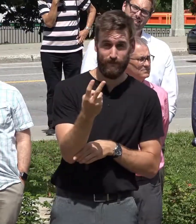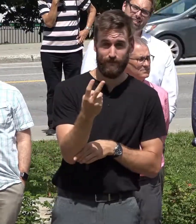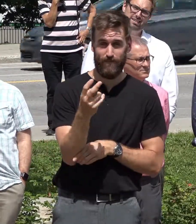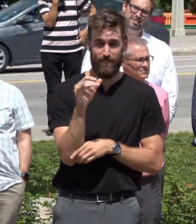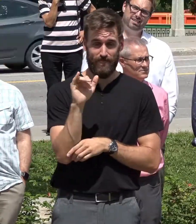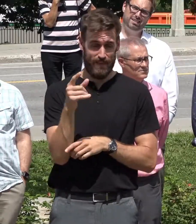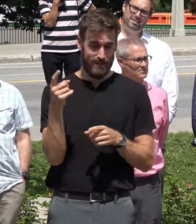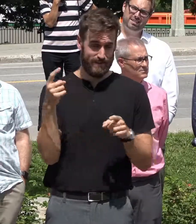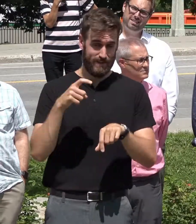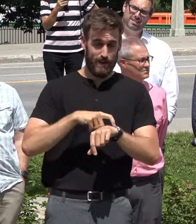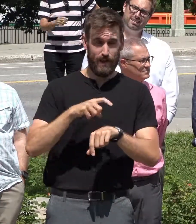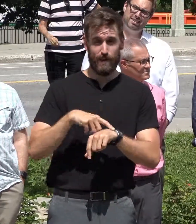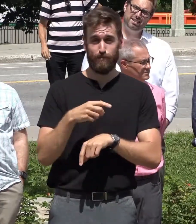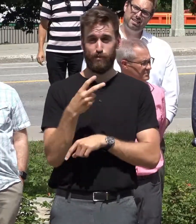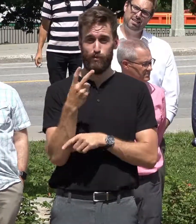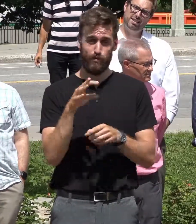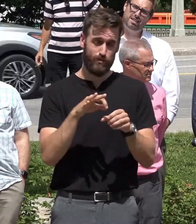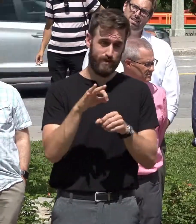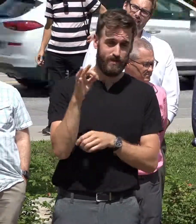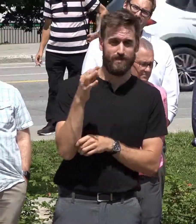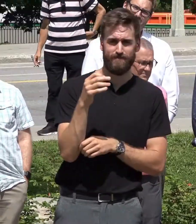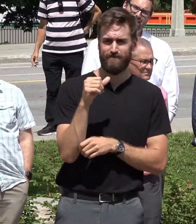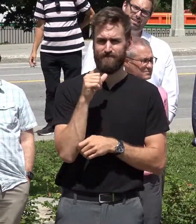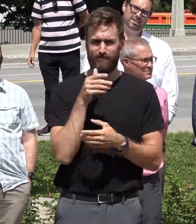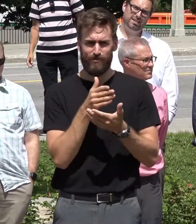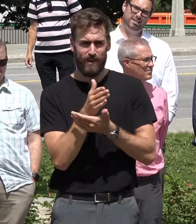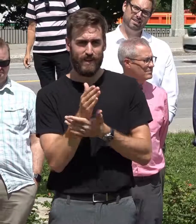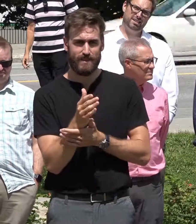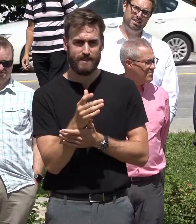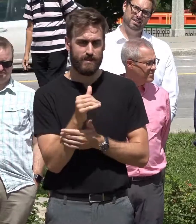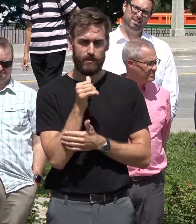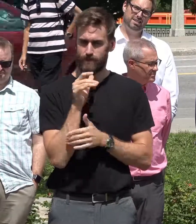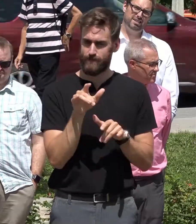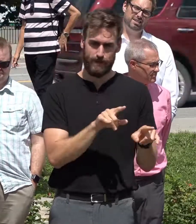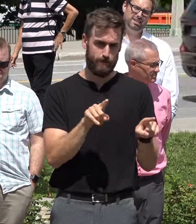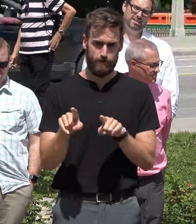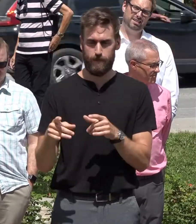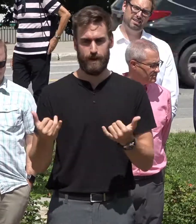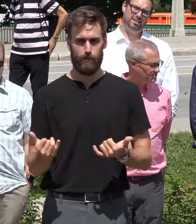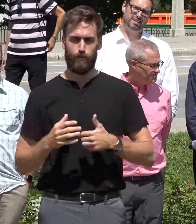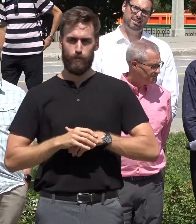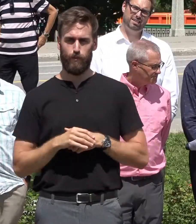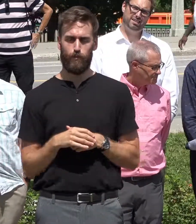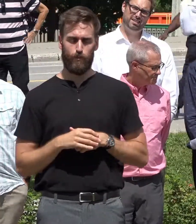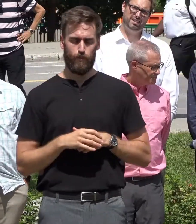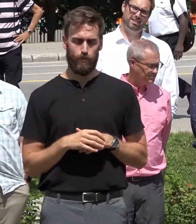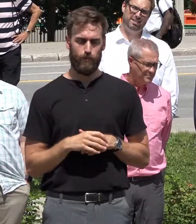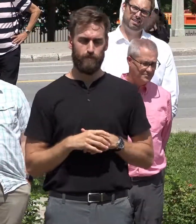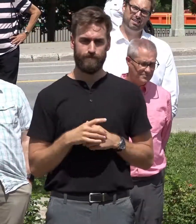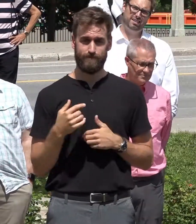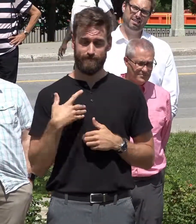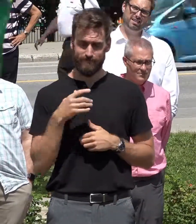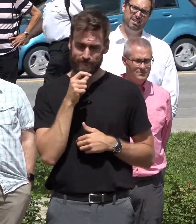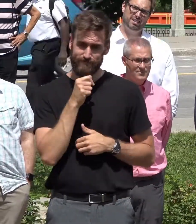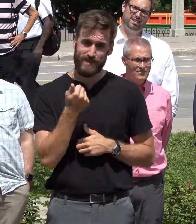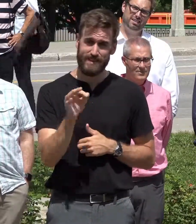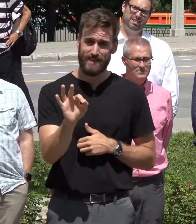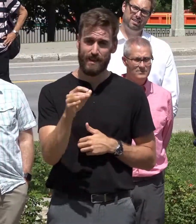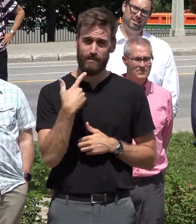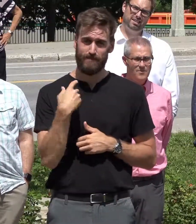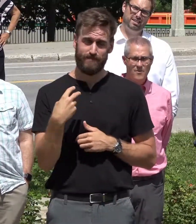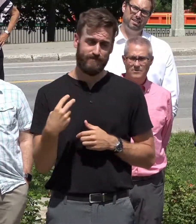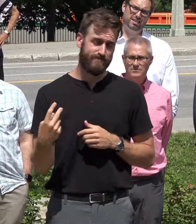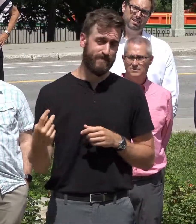2S LGBTQ rights and representation were not quite like they are today. At the age of 19, I was a victim of a hate